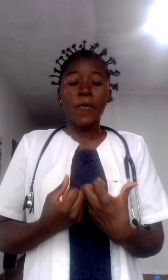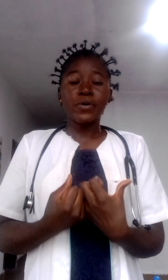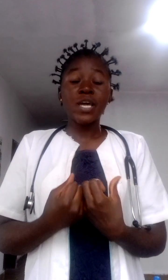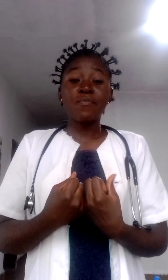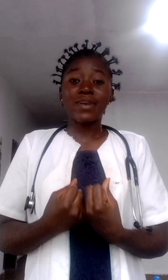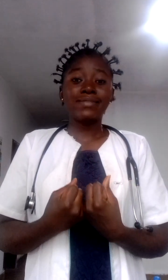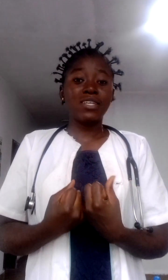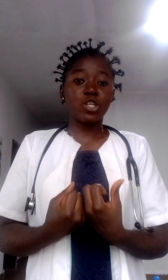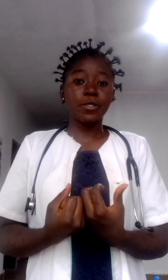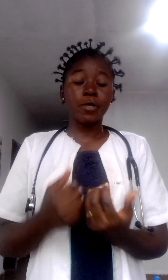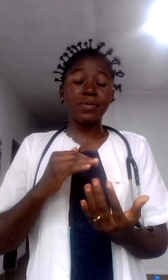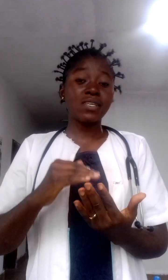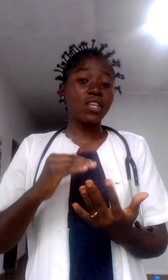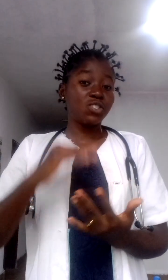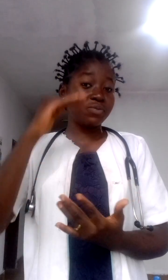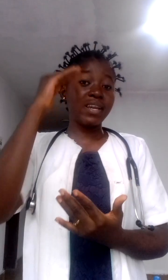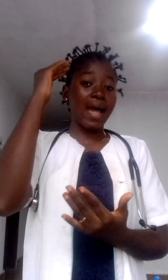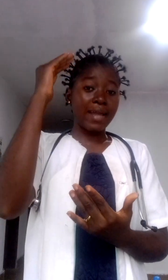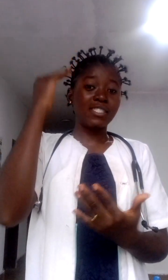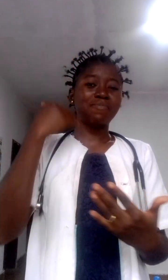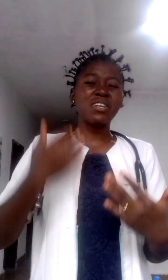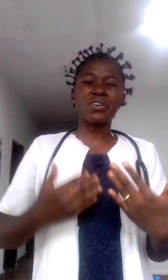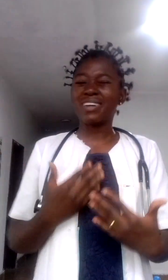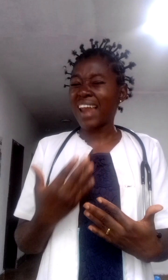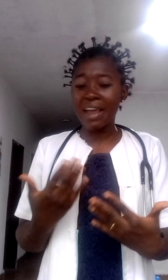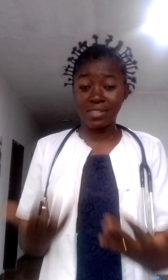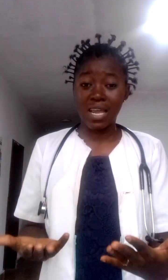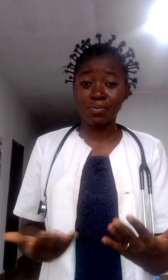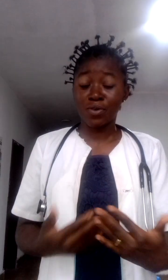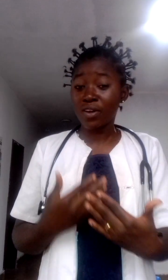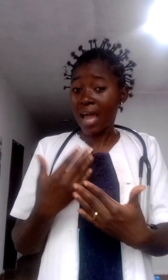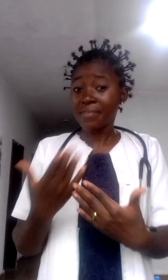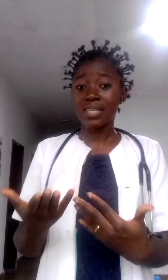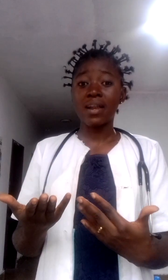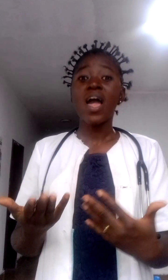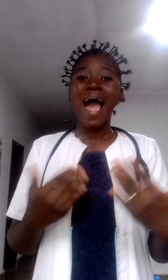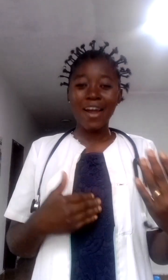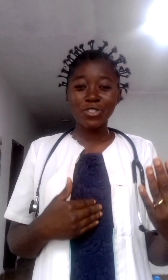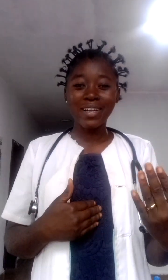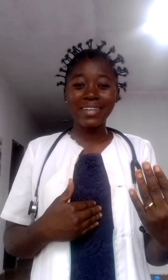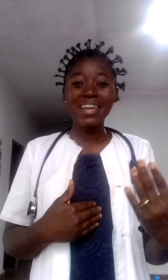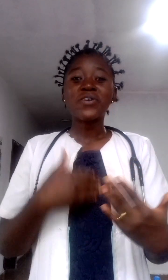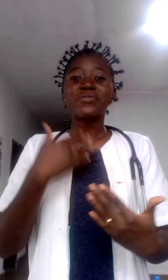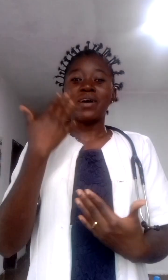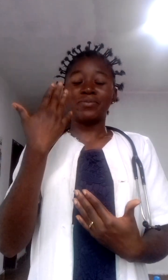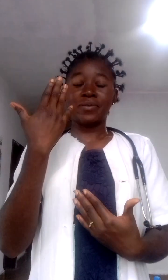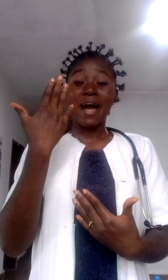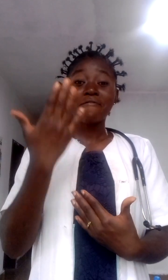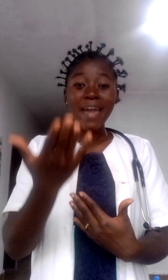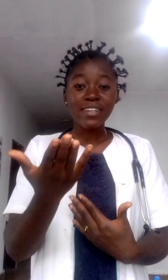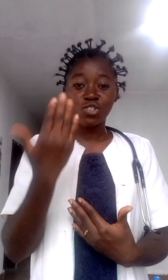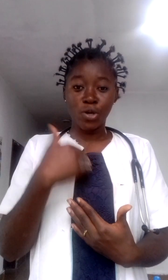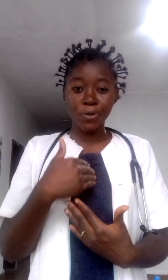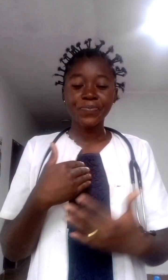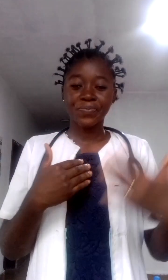whose immunization percentage is really high, depending on their lifestyle. Their lifestyle actually affects